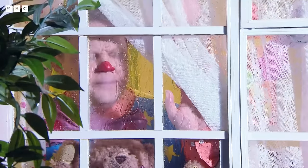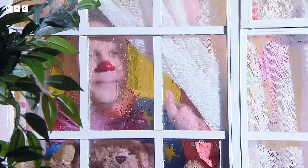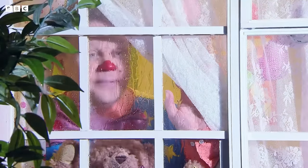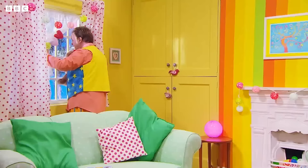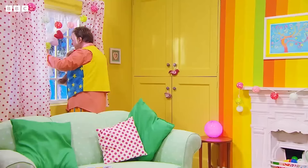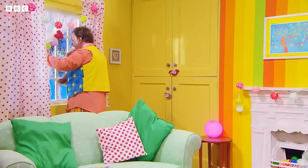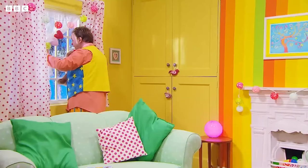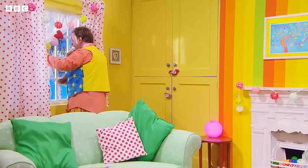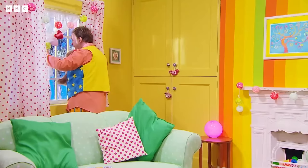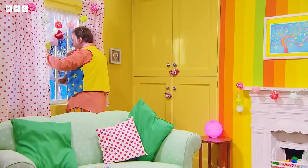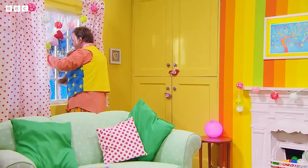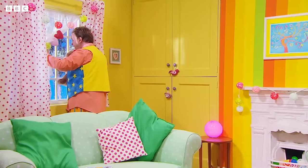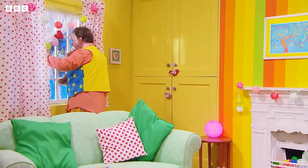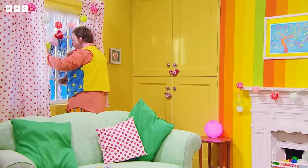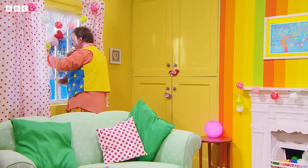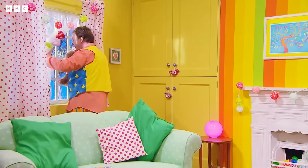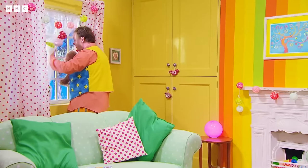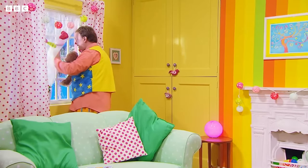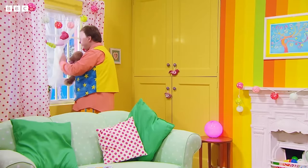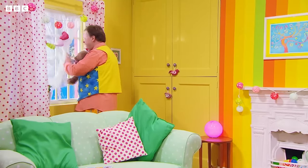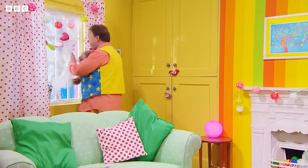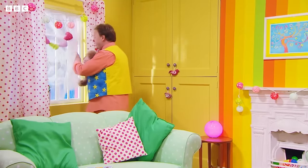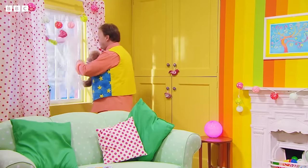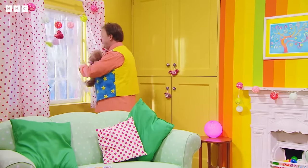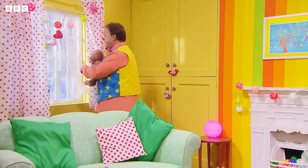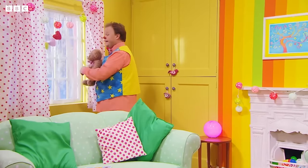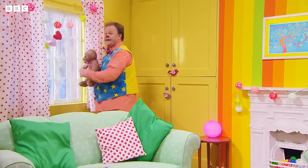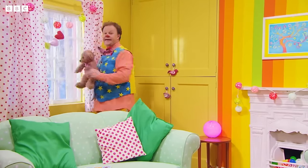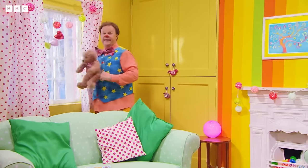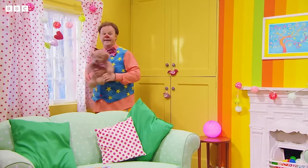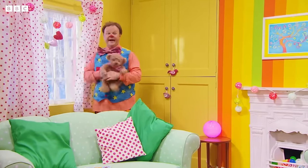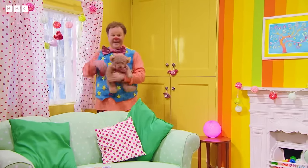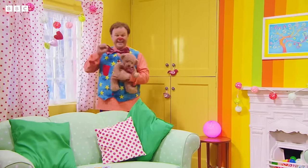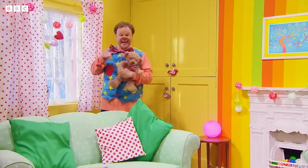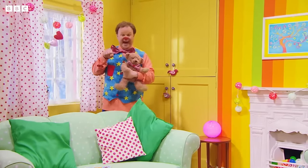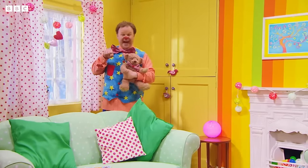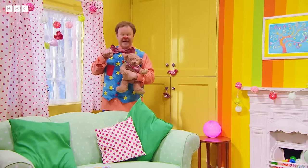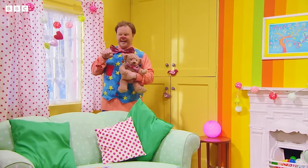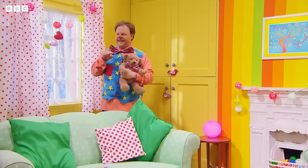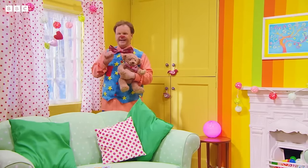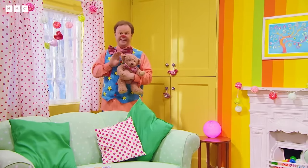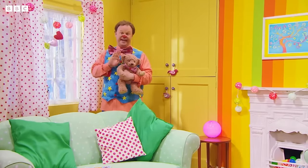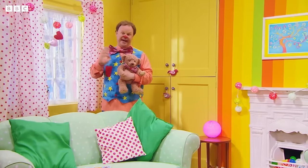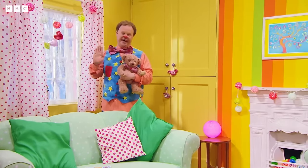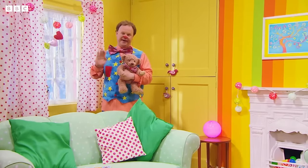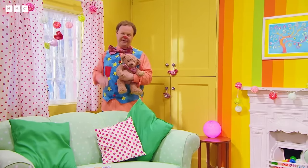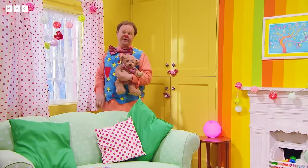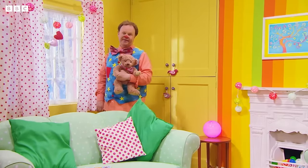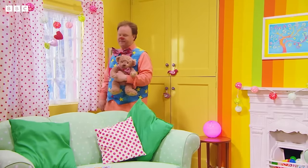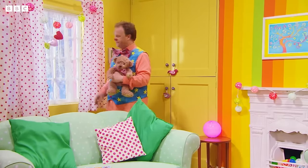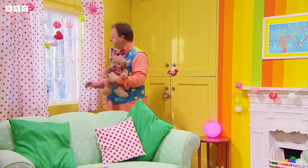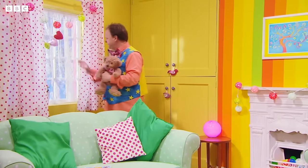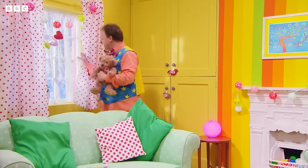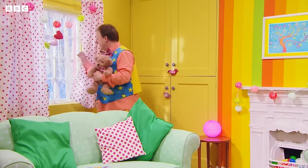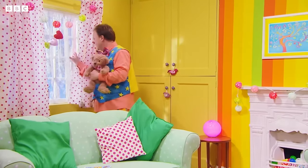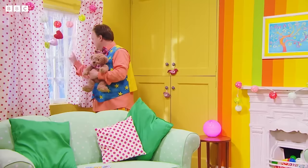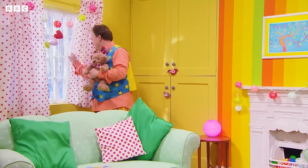Are you going to play outside today, Mr. Tumble? Oh, yeah, no. Why not,